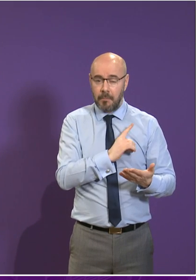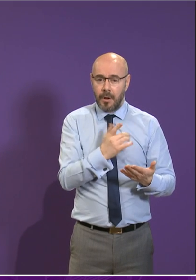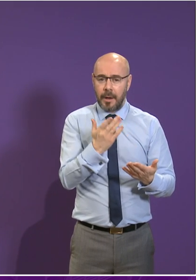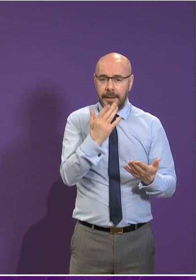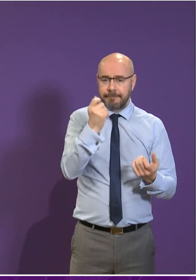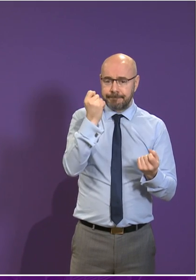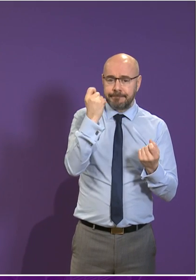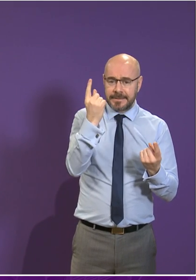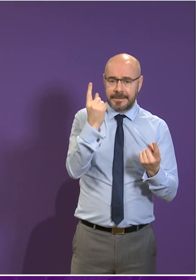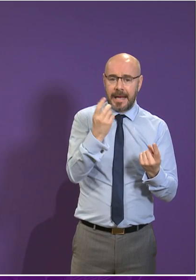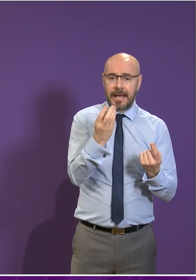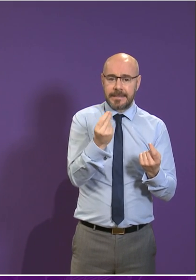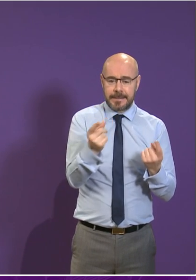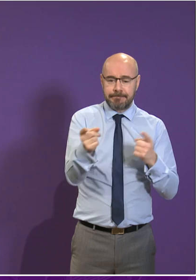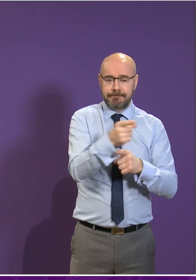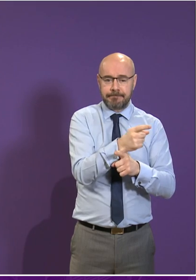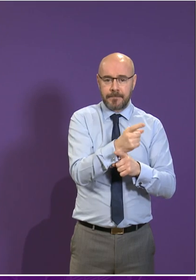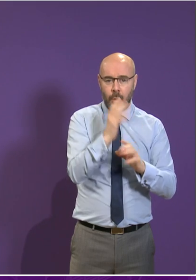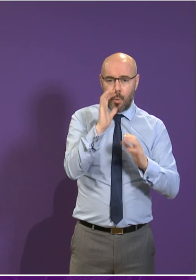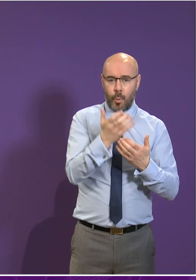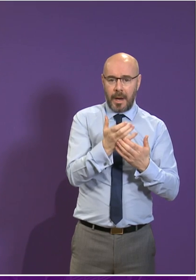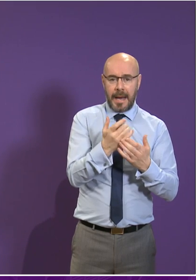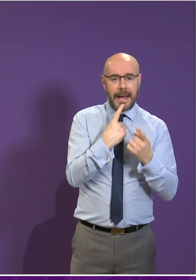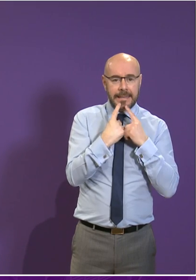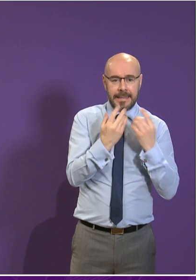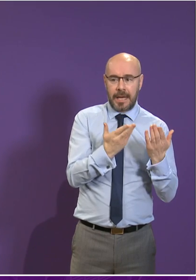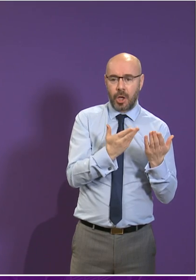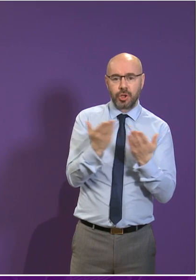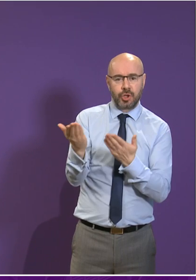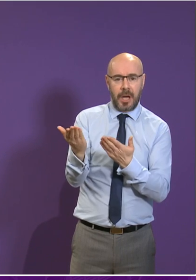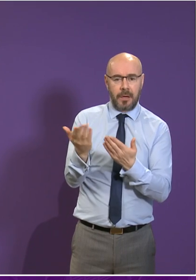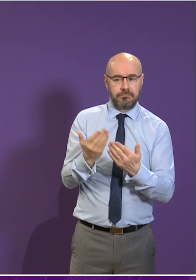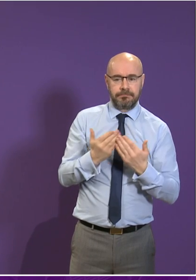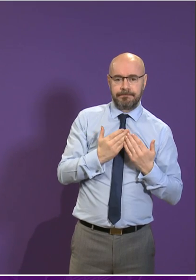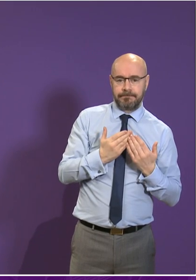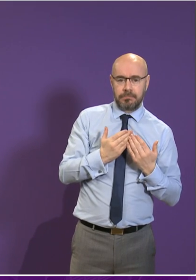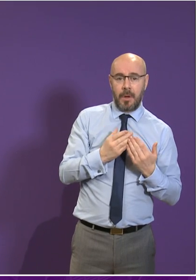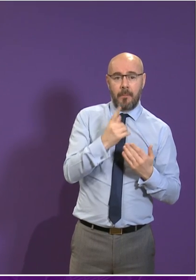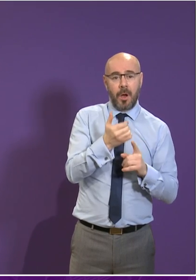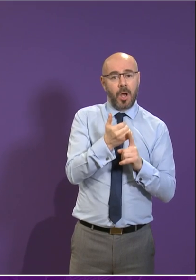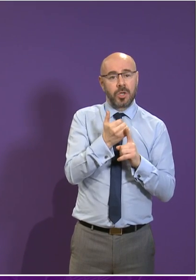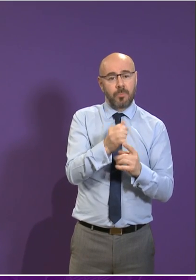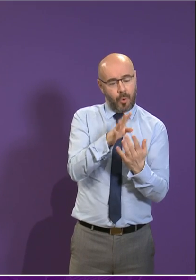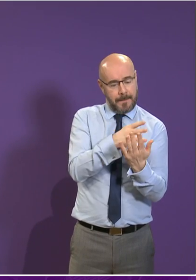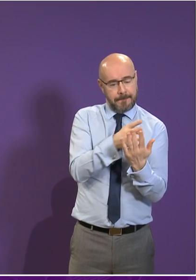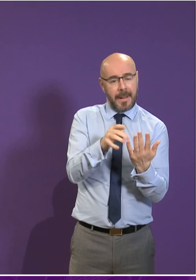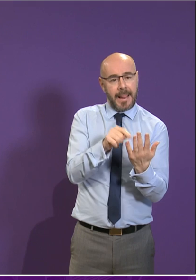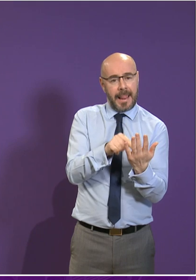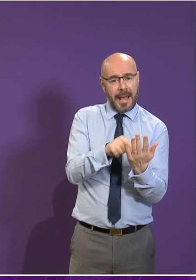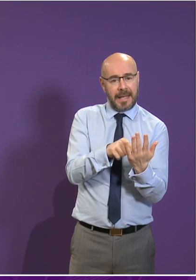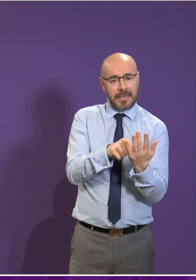understand there are concerns about the sharing of data, but it would seem that if the support plan that's in school is used almost as a